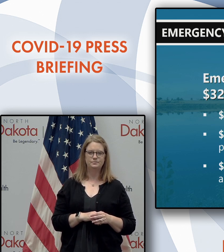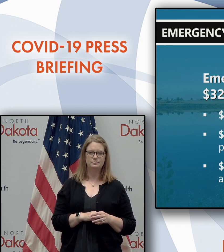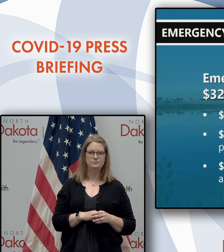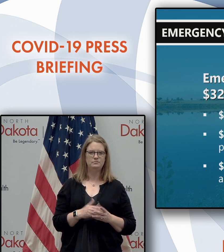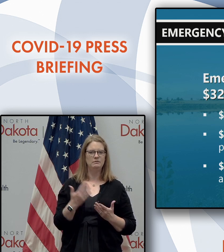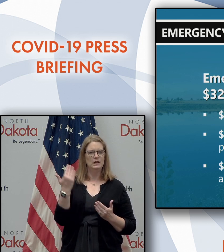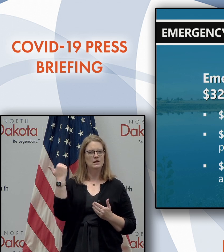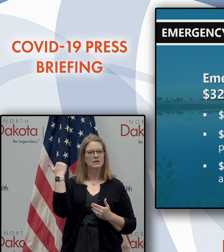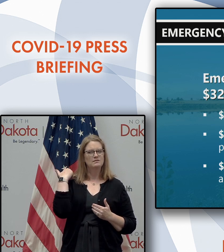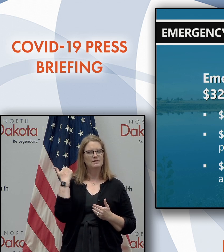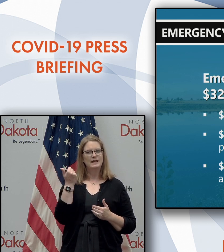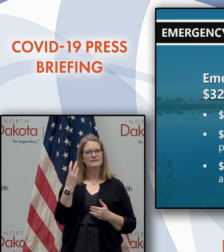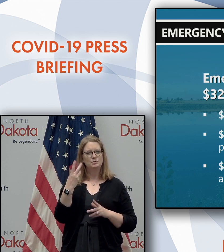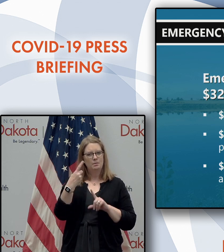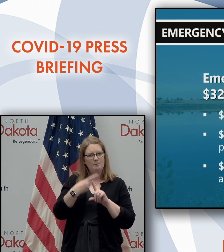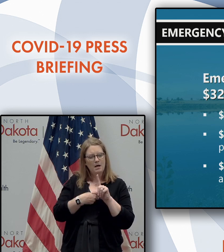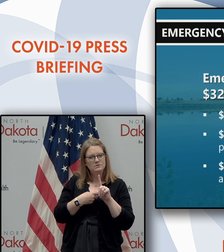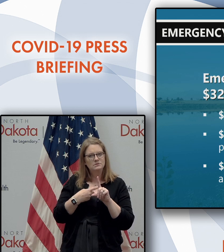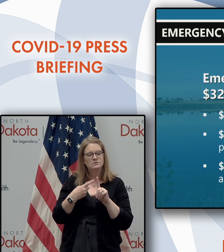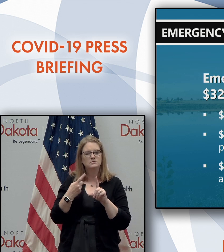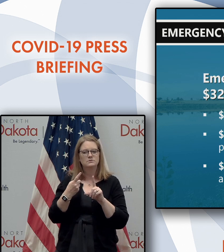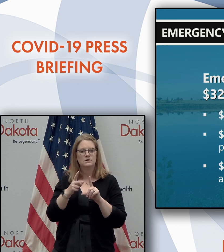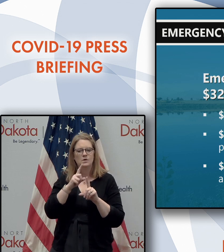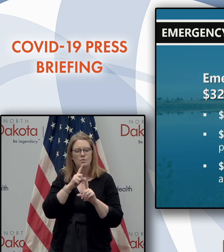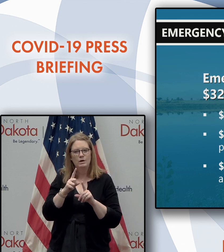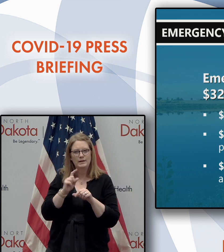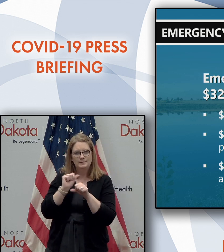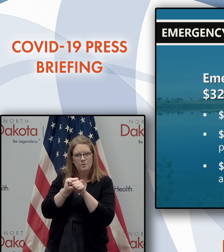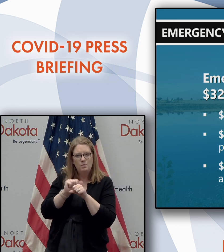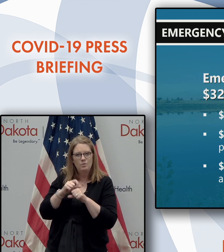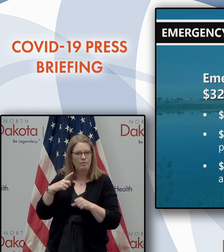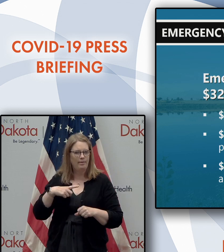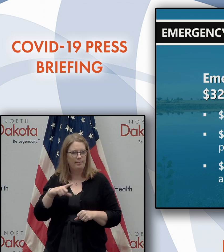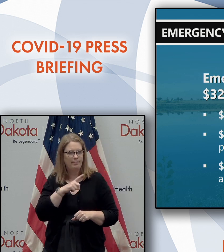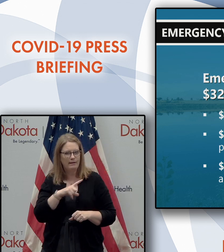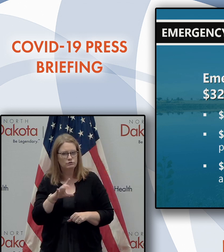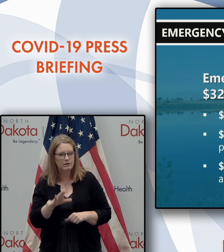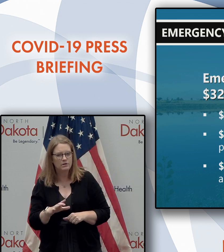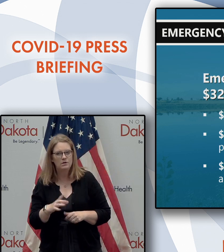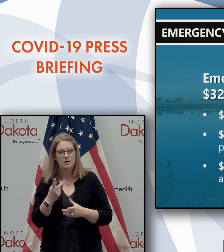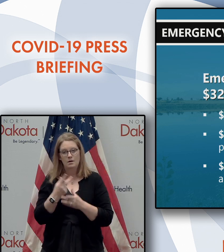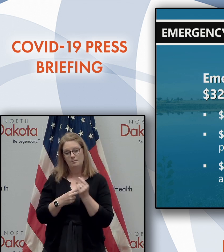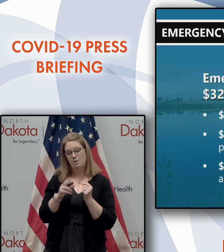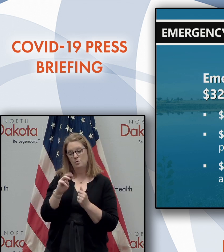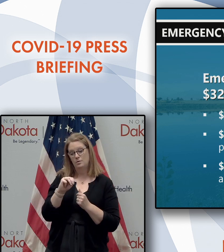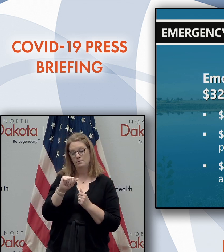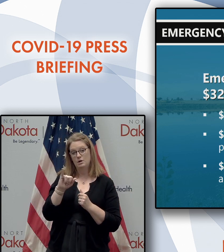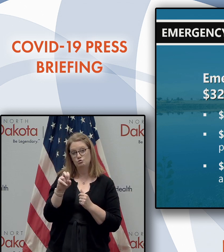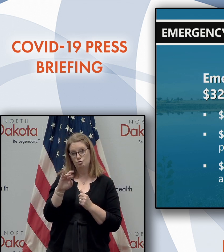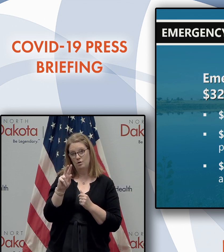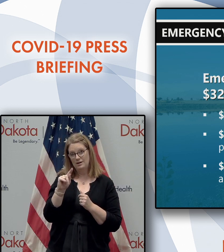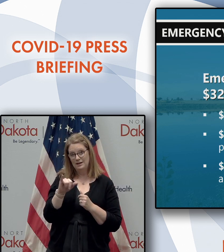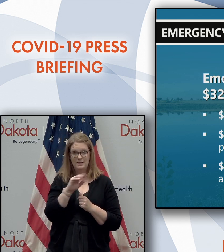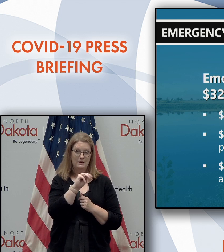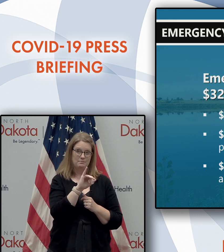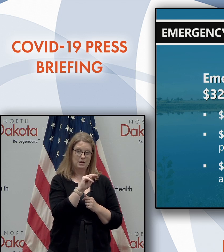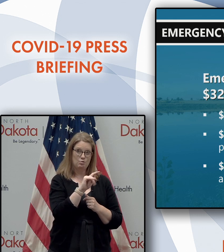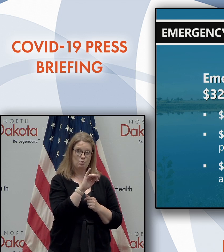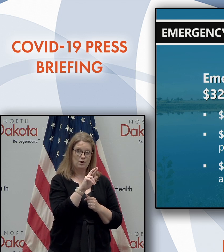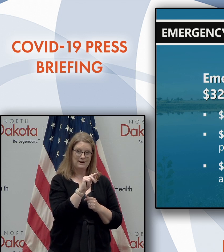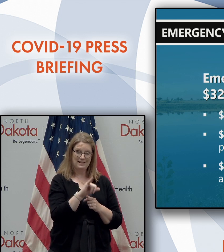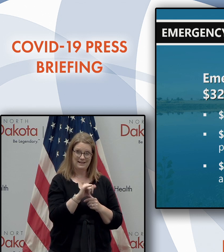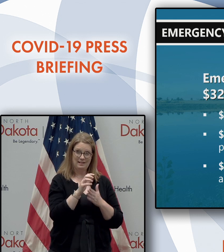months, we've worked very closely with the legislature, including both the majority and the minority leaders, to